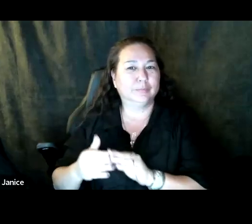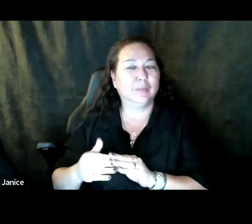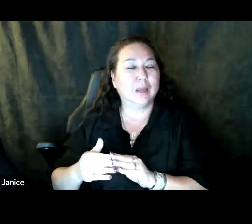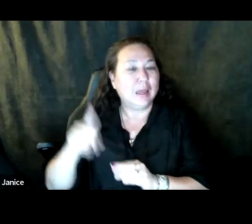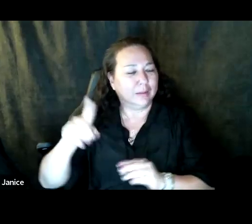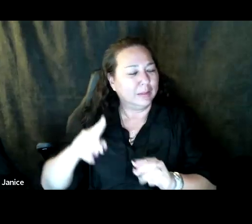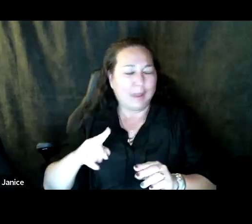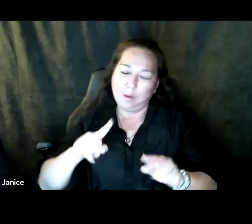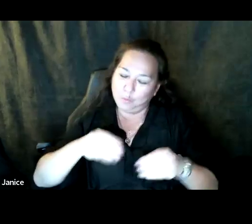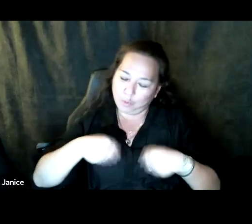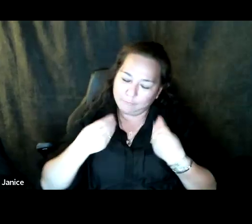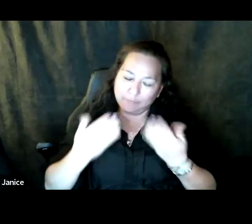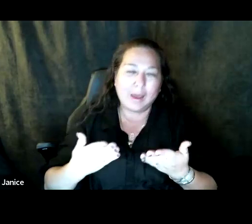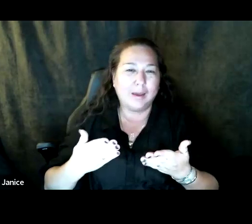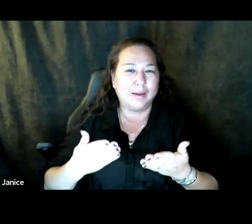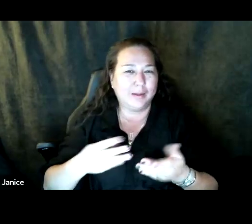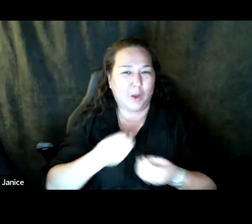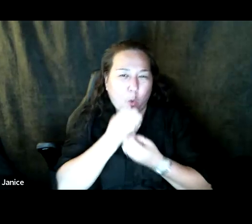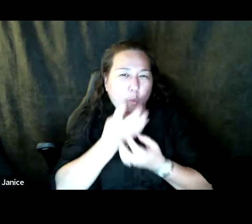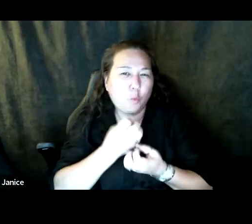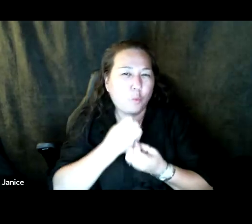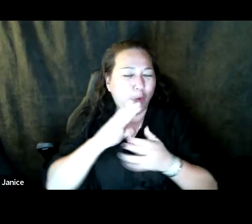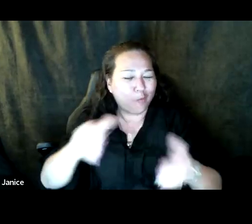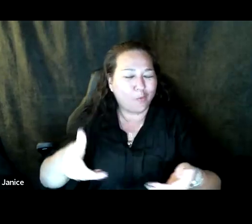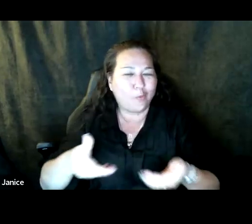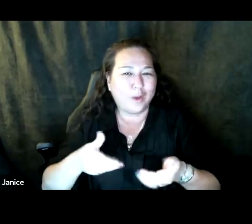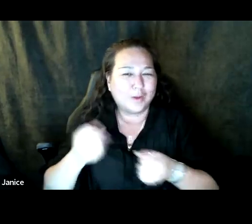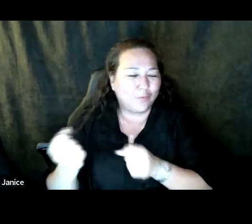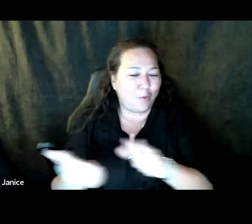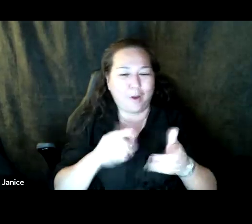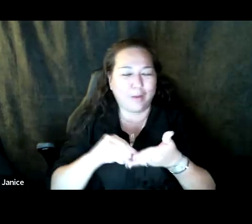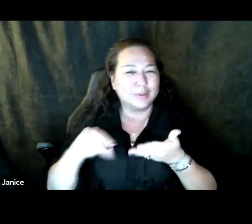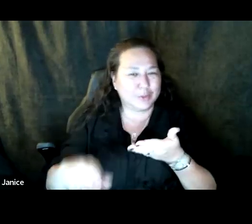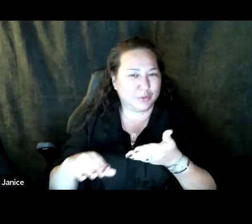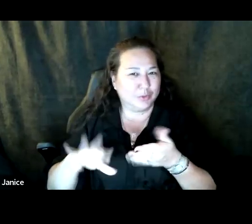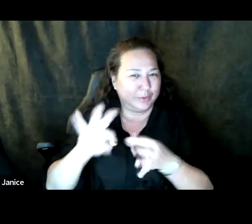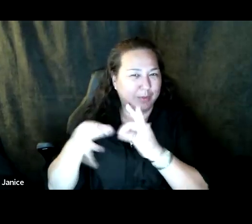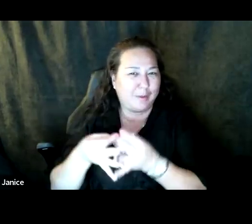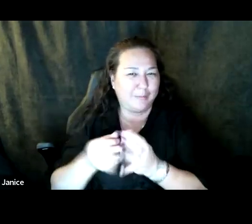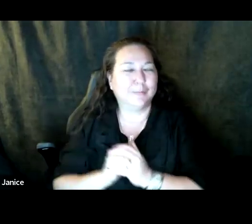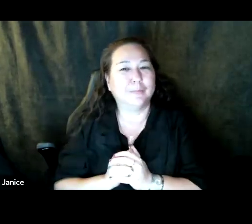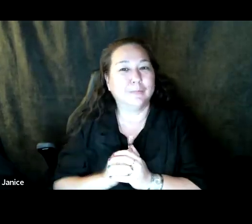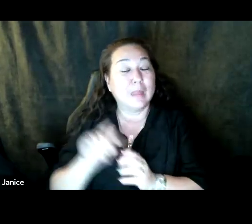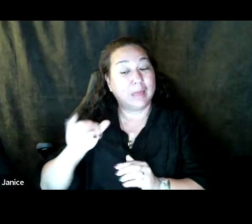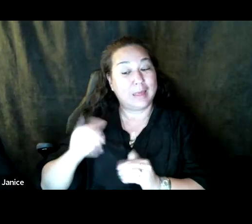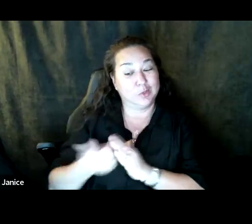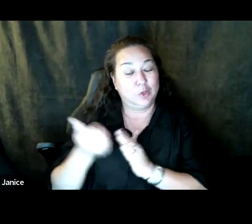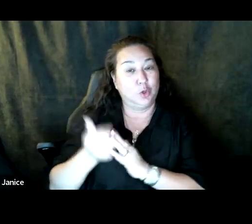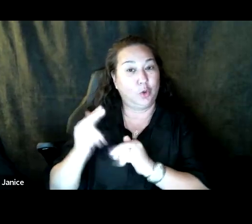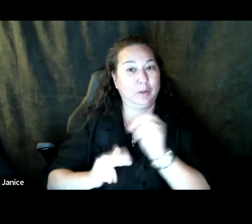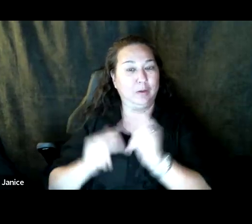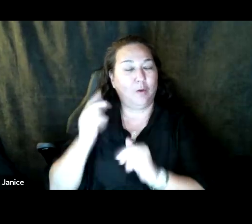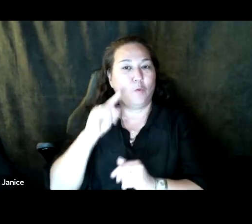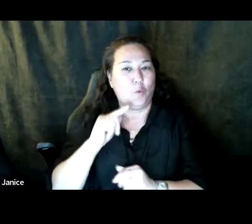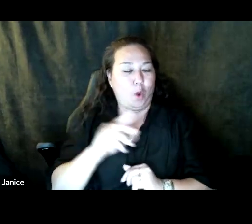the students and to their families. The Edwards building is also the new location for 6 K0 and